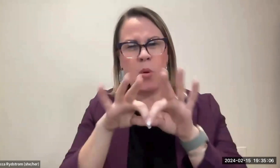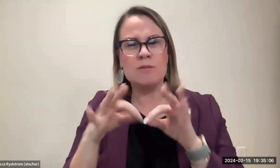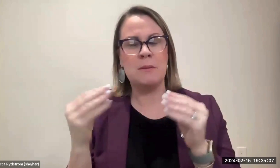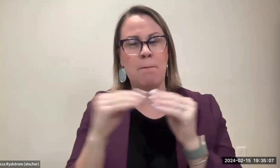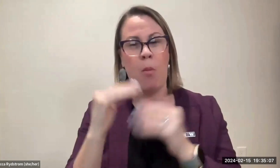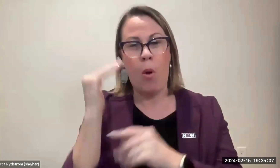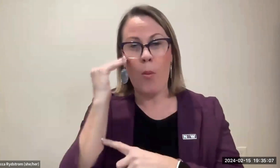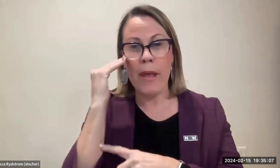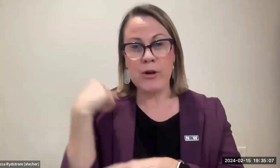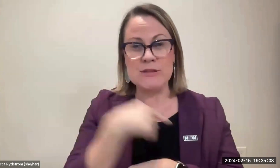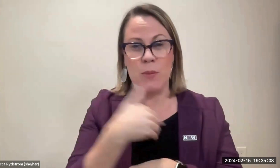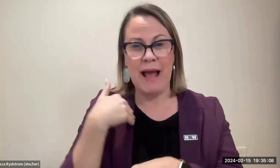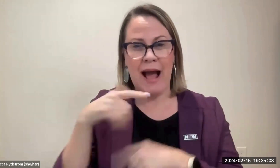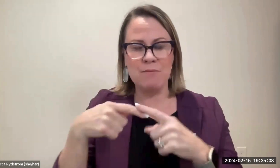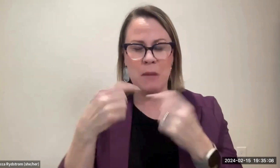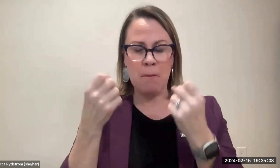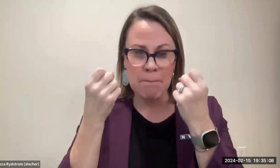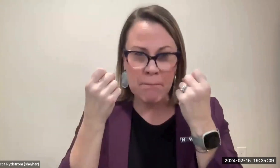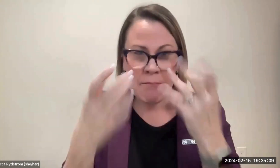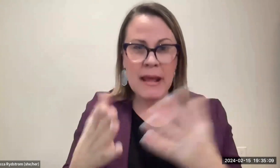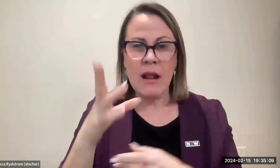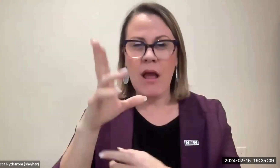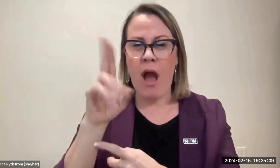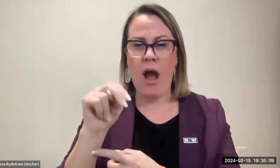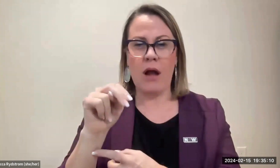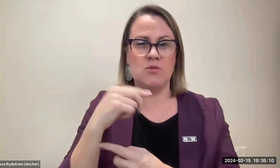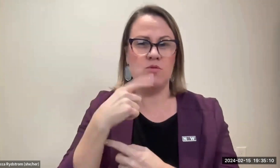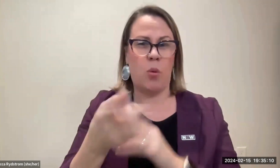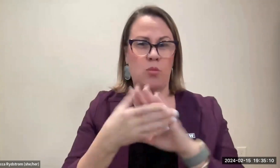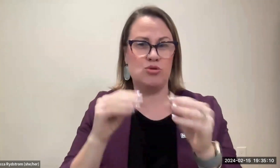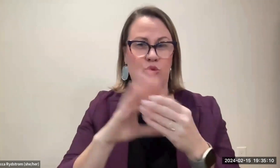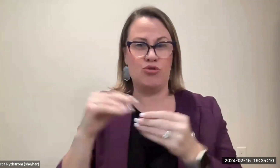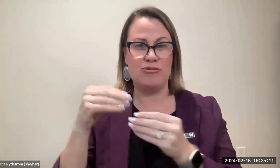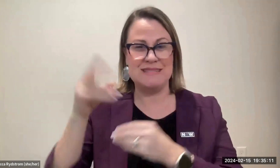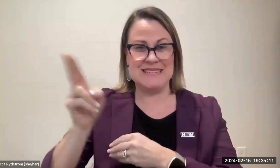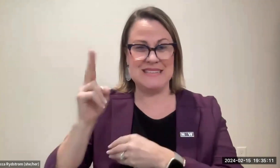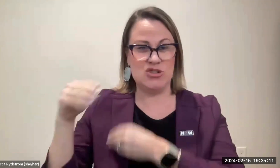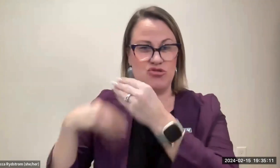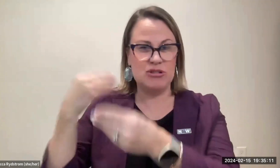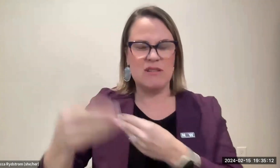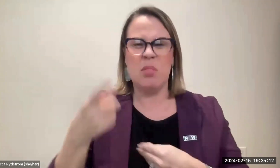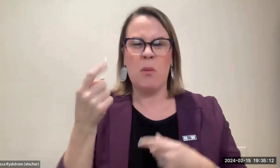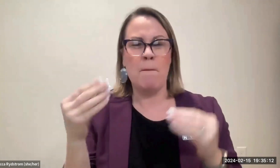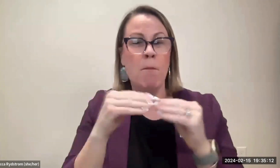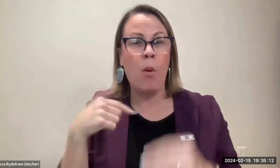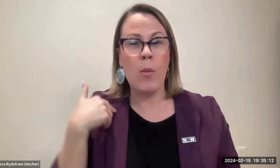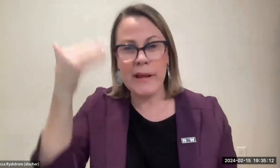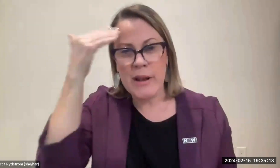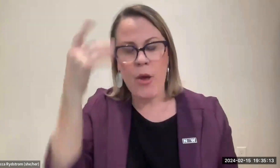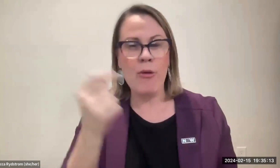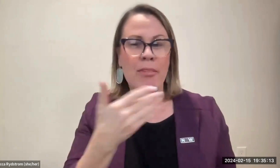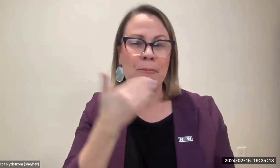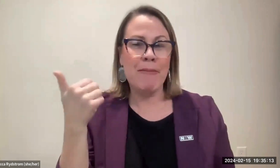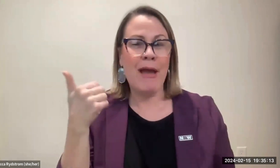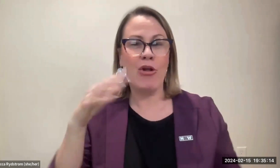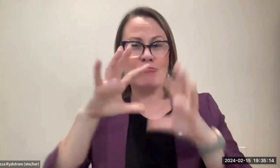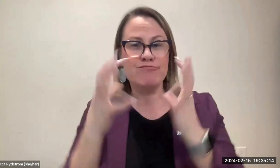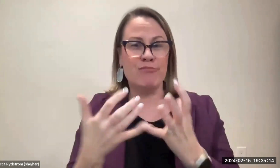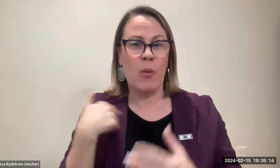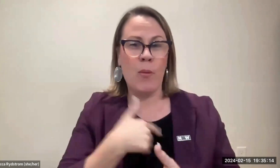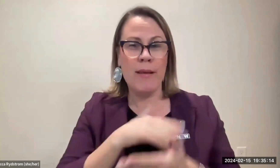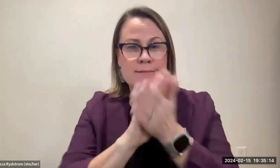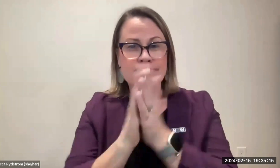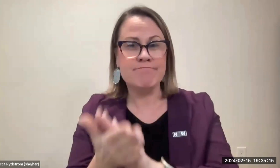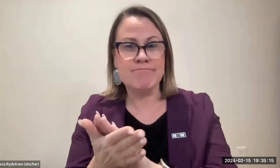that your hearts will be touched this evening. And we also have many untold stories in our